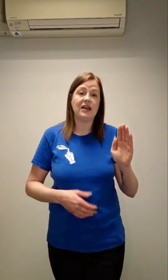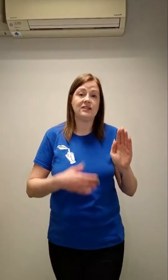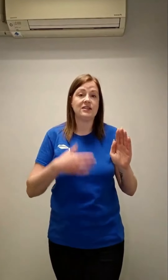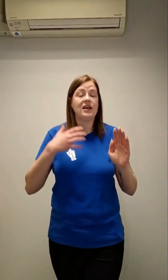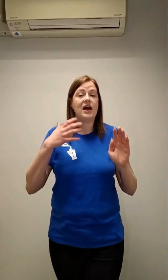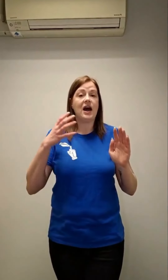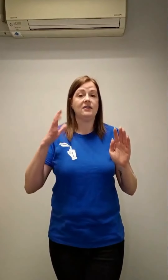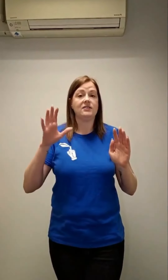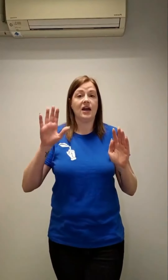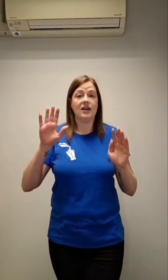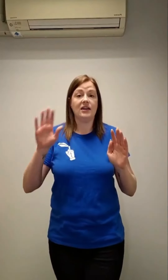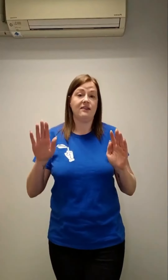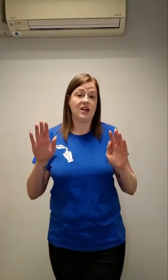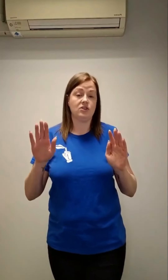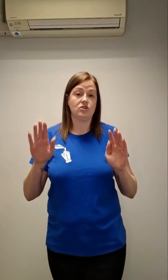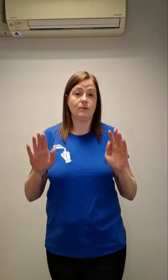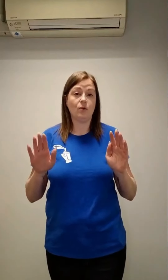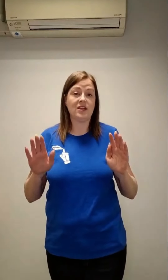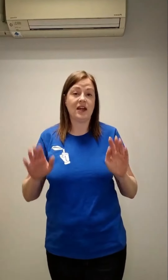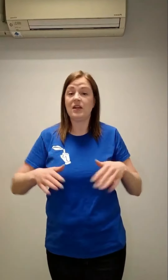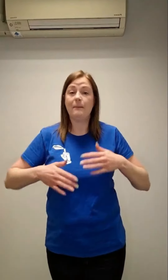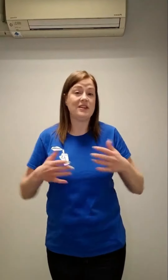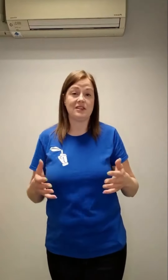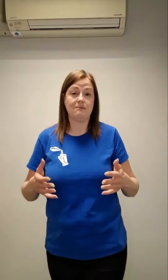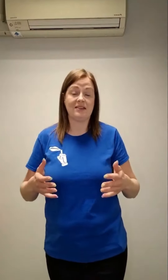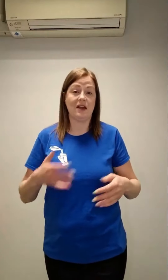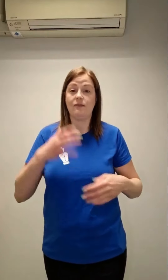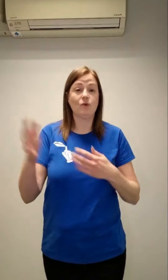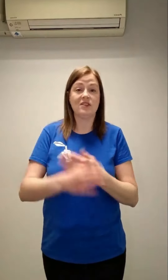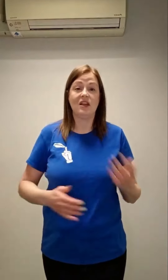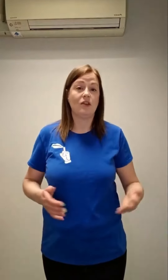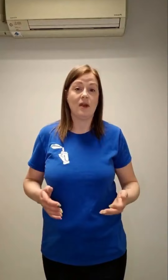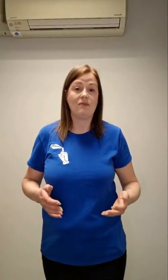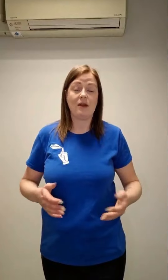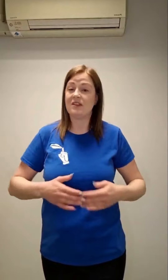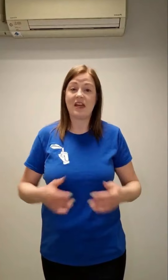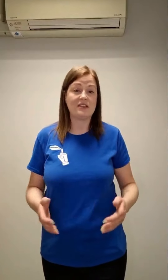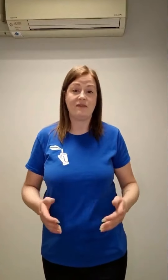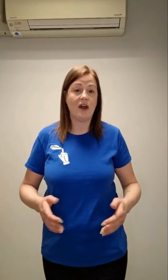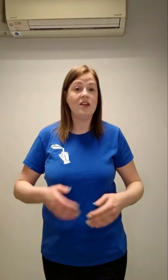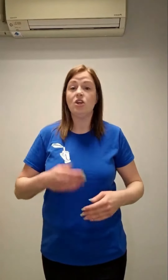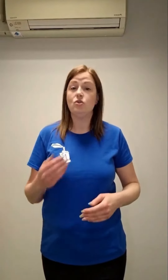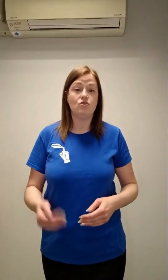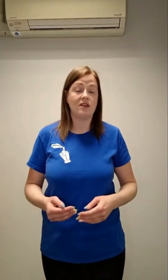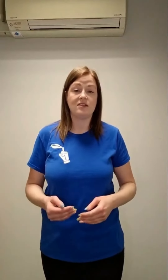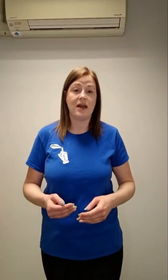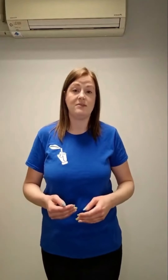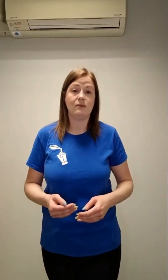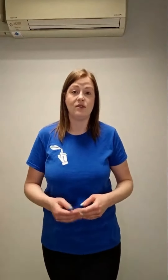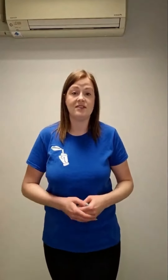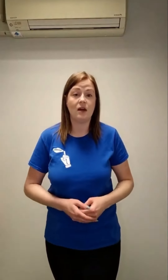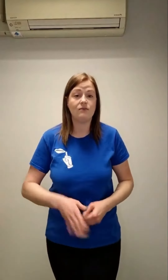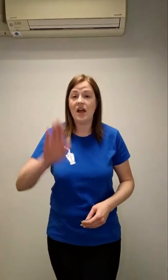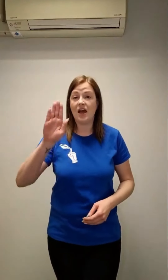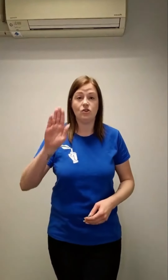hand and a left hand as your supporting hand, but it doesn't matter. If yours is the other way around, that's fine. You just adapt it for yourself and use your